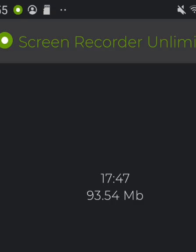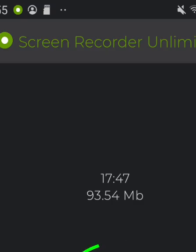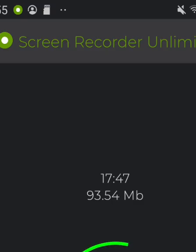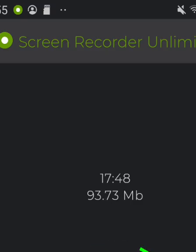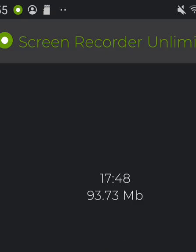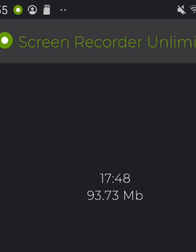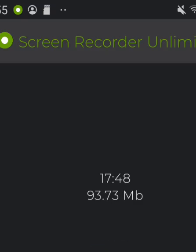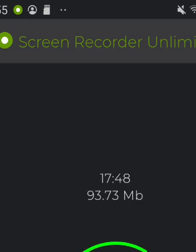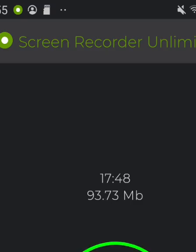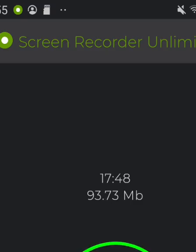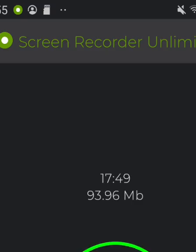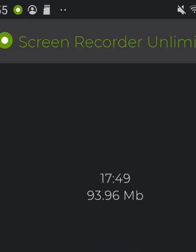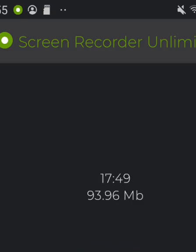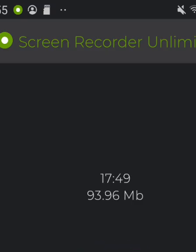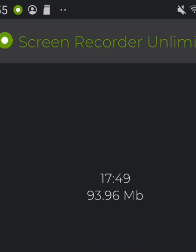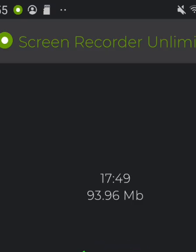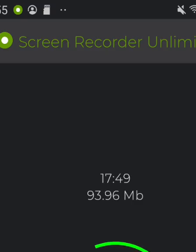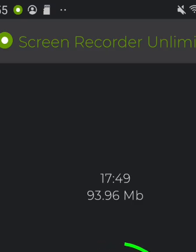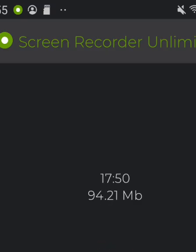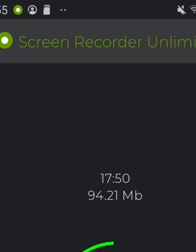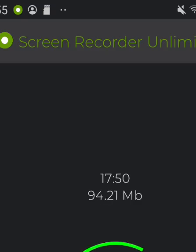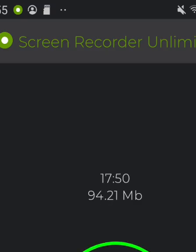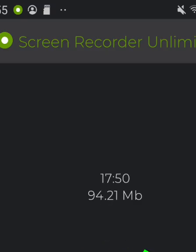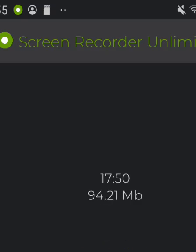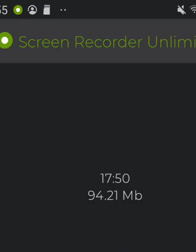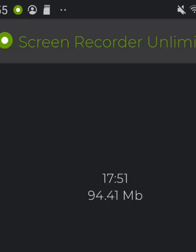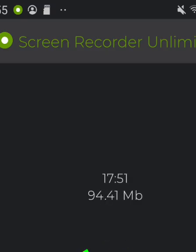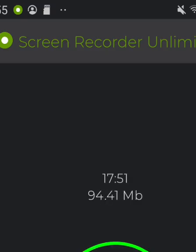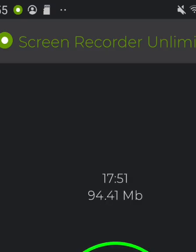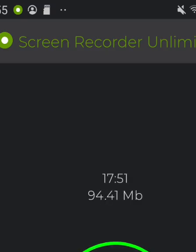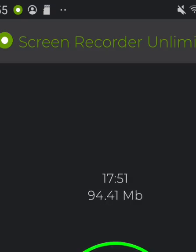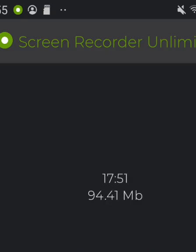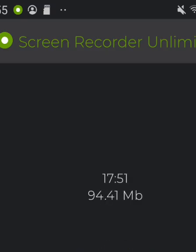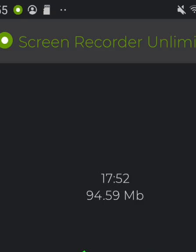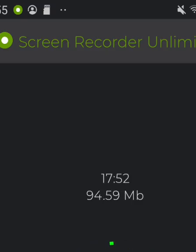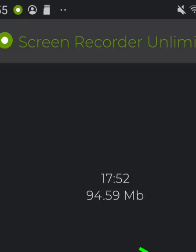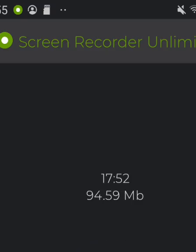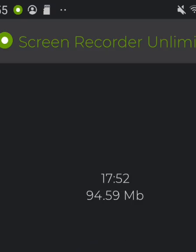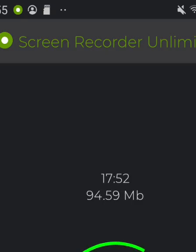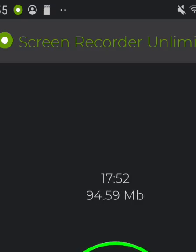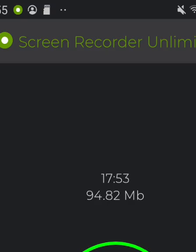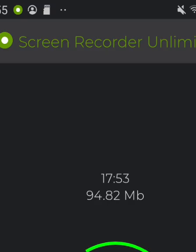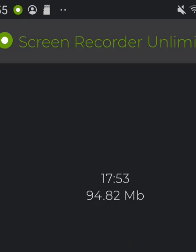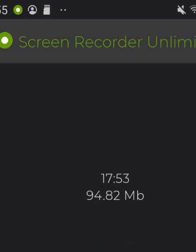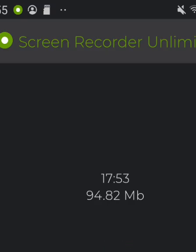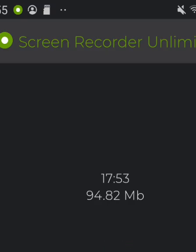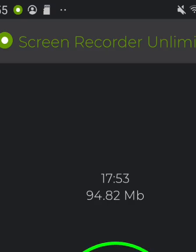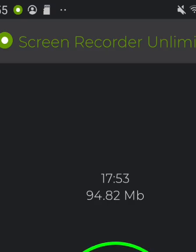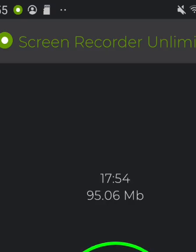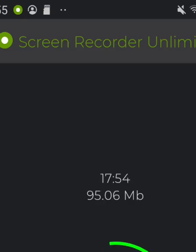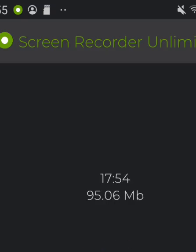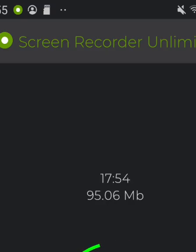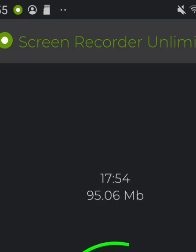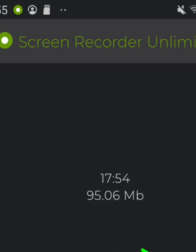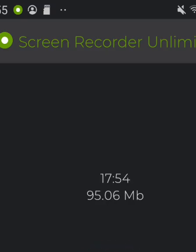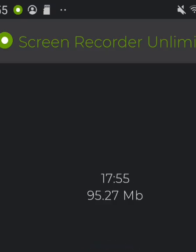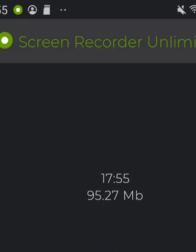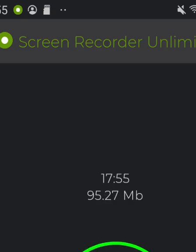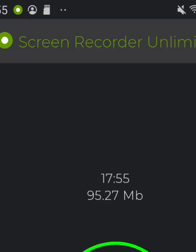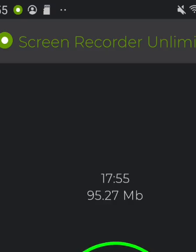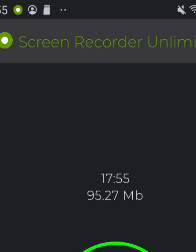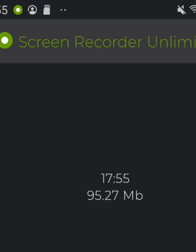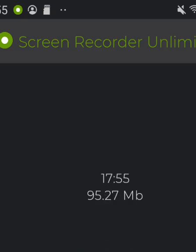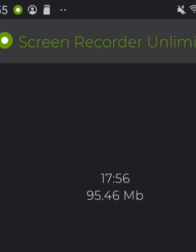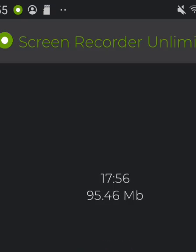so that now that we live in 2026, there is visual recordings